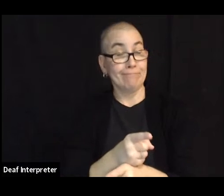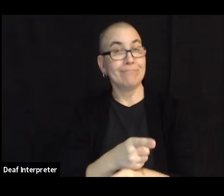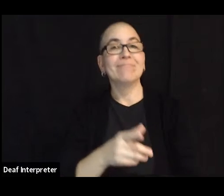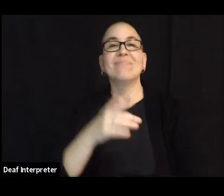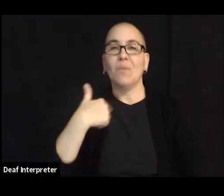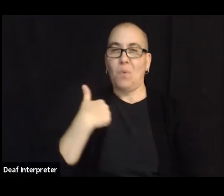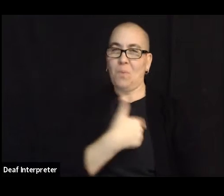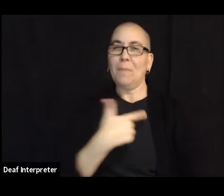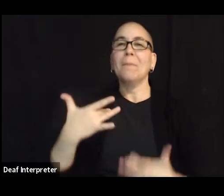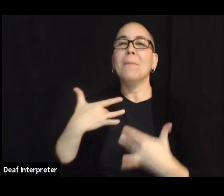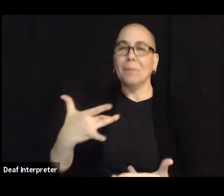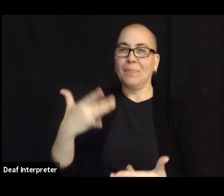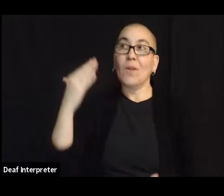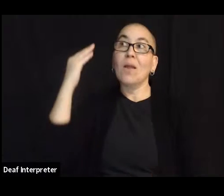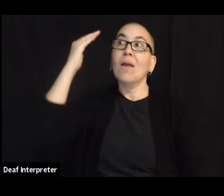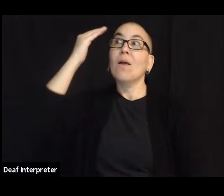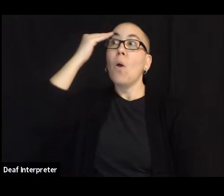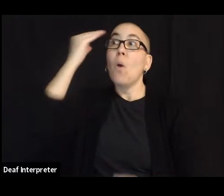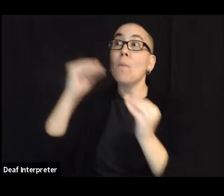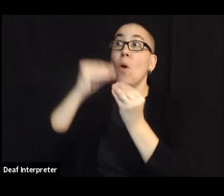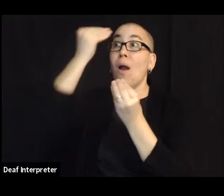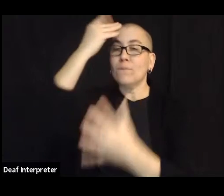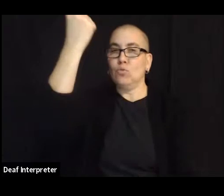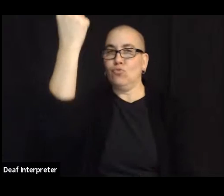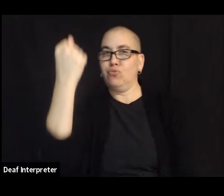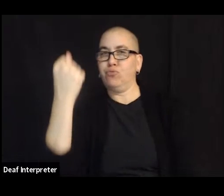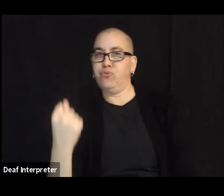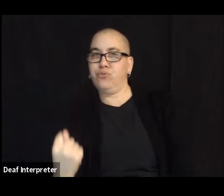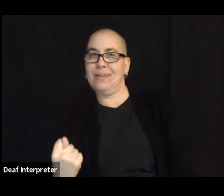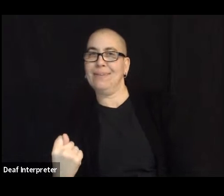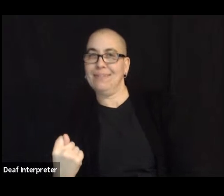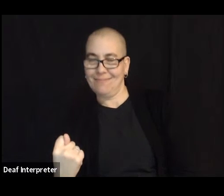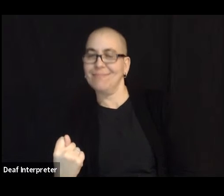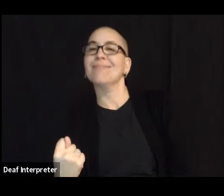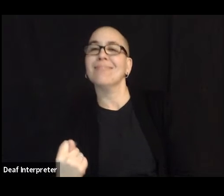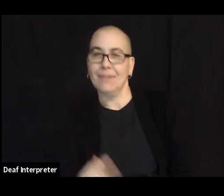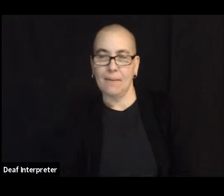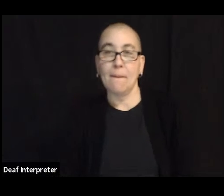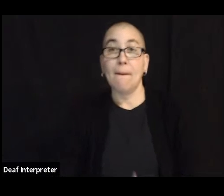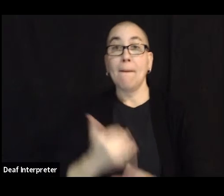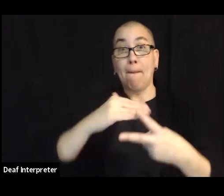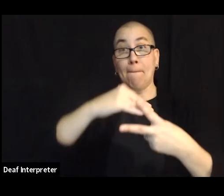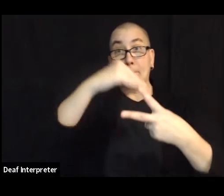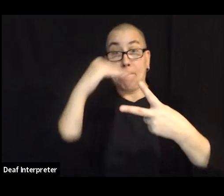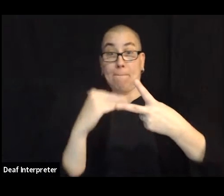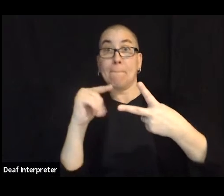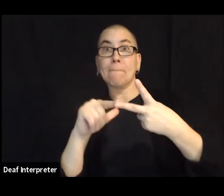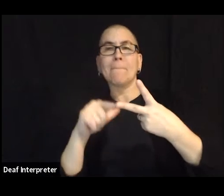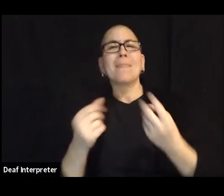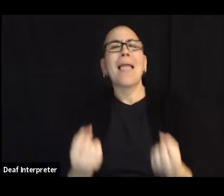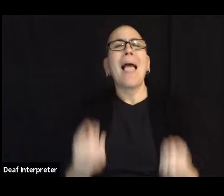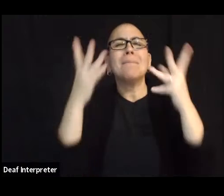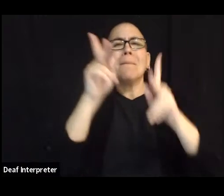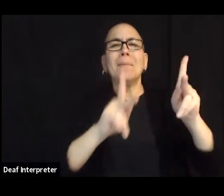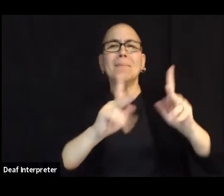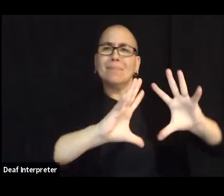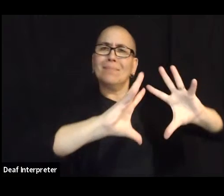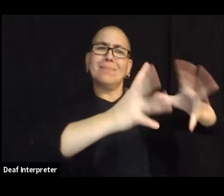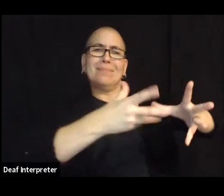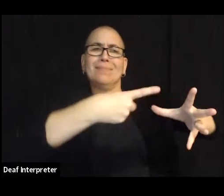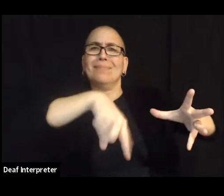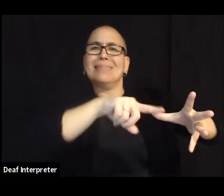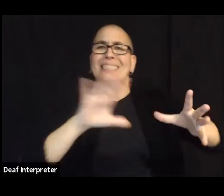of healthcare workers who are deferring, we have heard anecdotally that yes, there have been some healthcare workers who said, yes, I'd like to